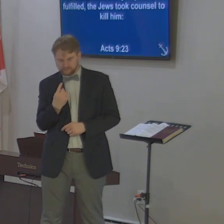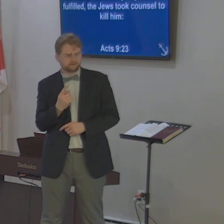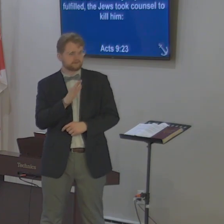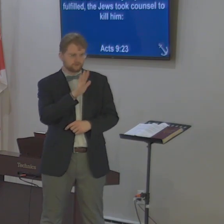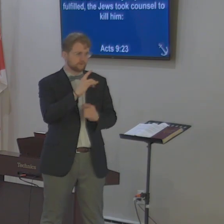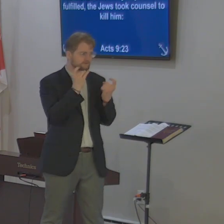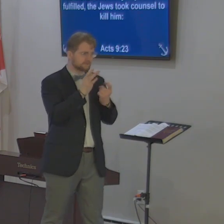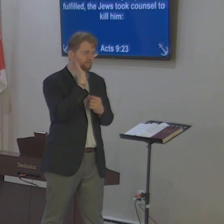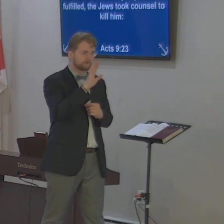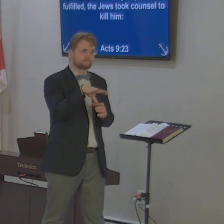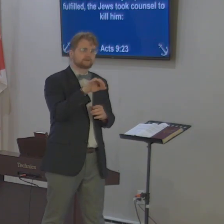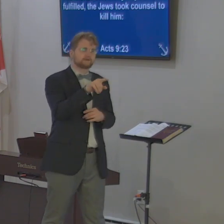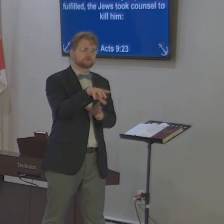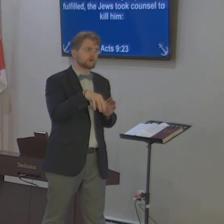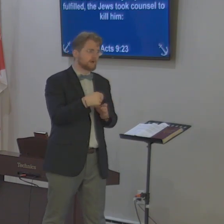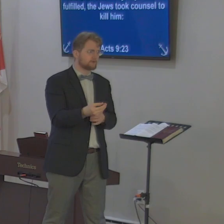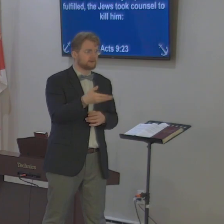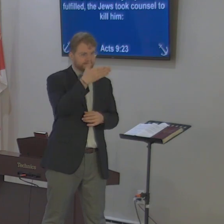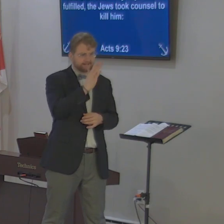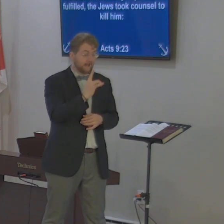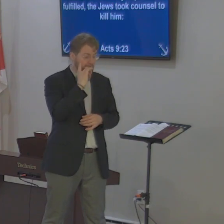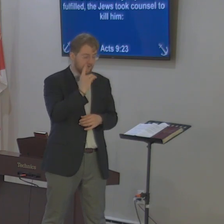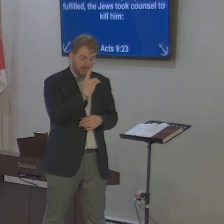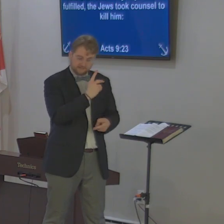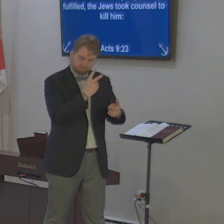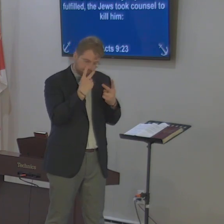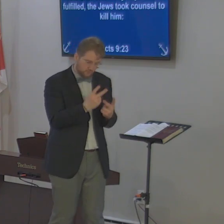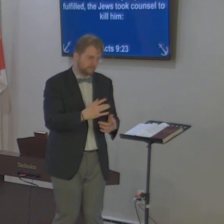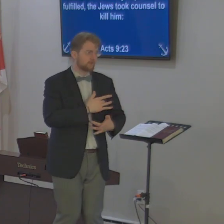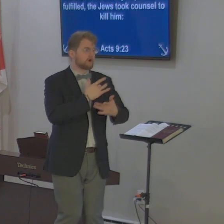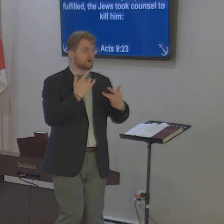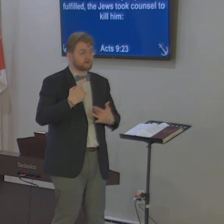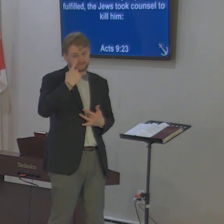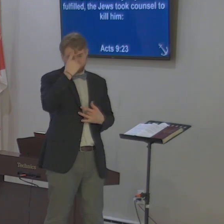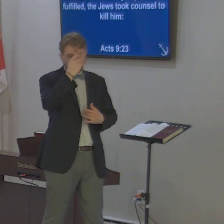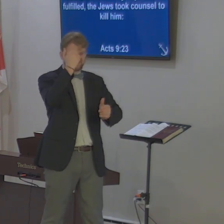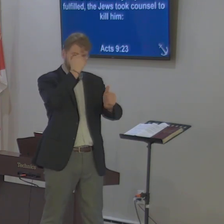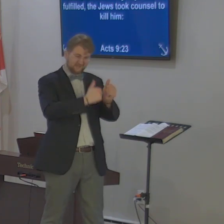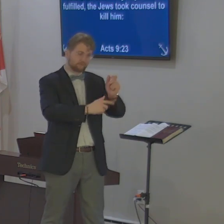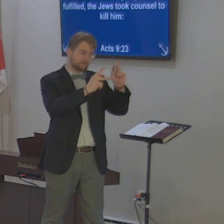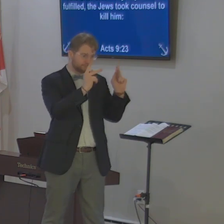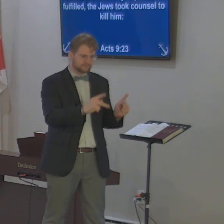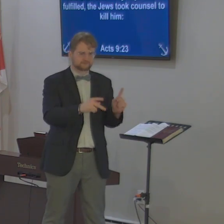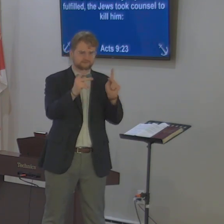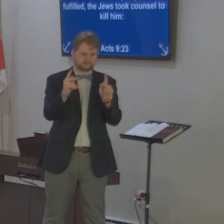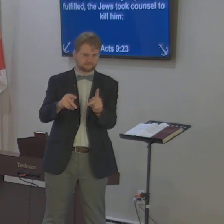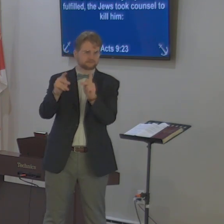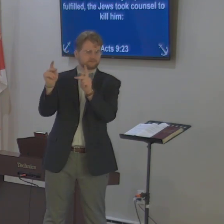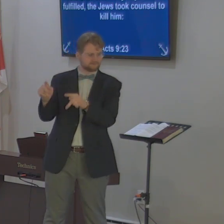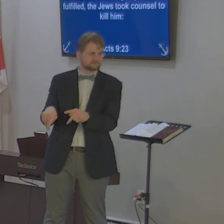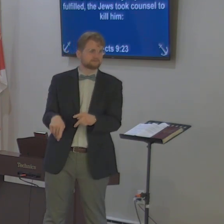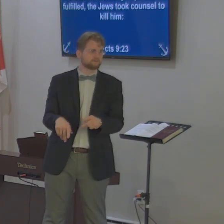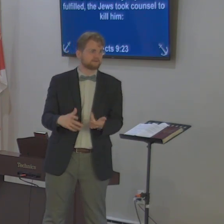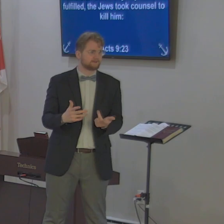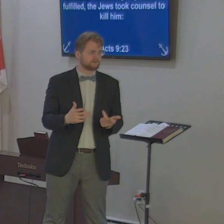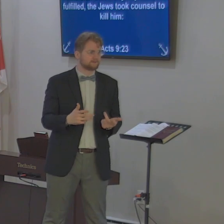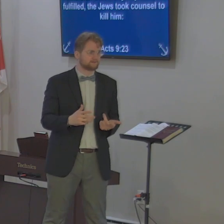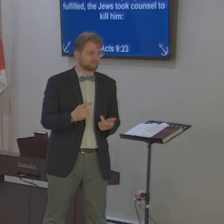out. That's God. God whose eyes are beholding all the hearts and minds of every individual. Right?